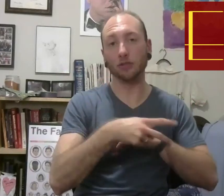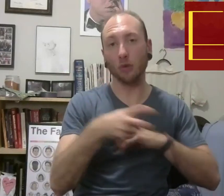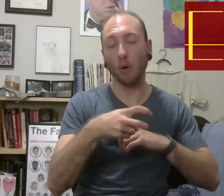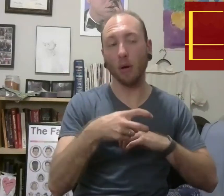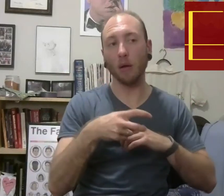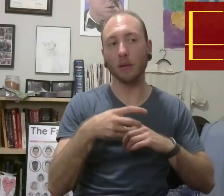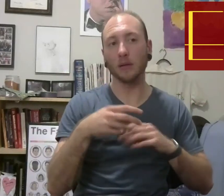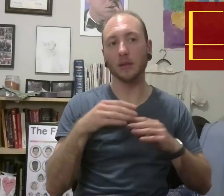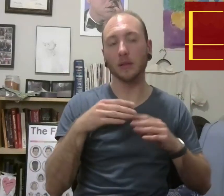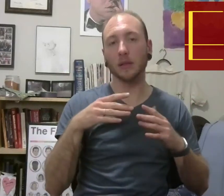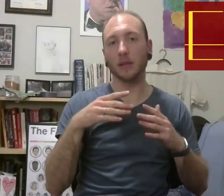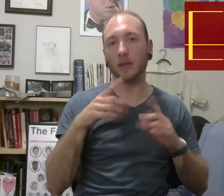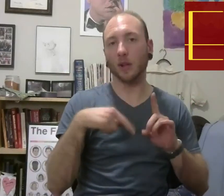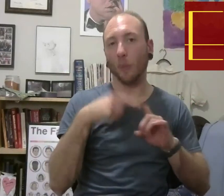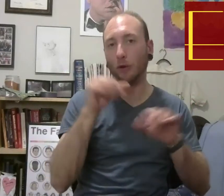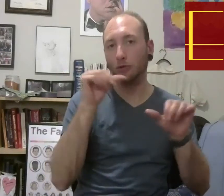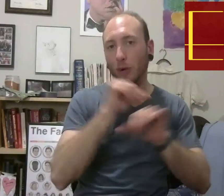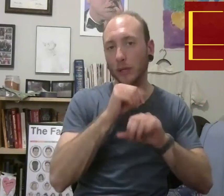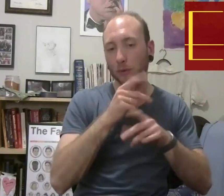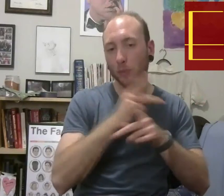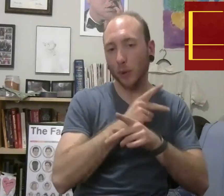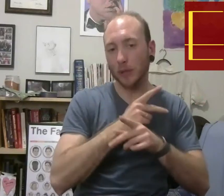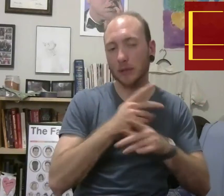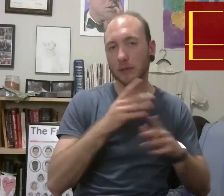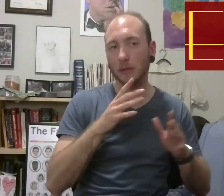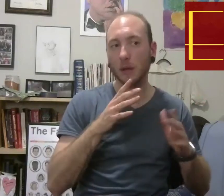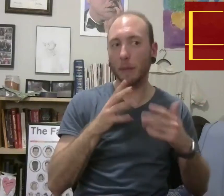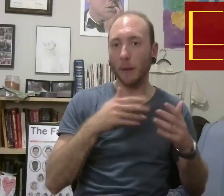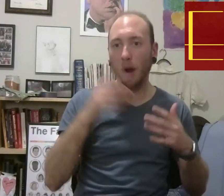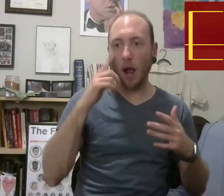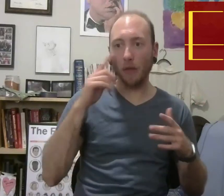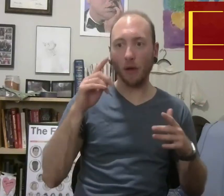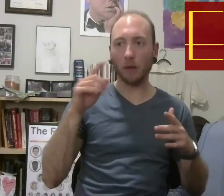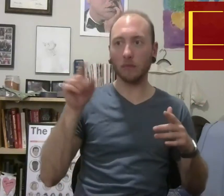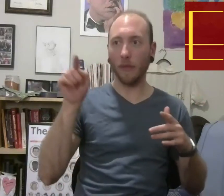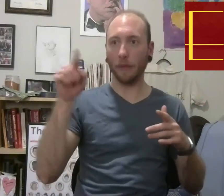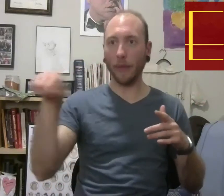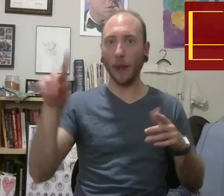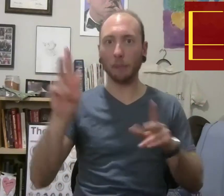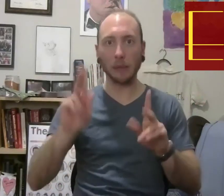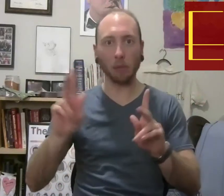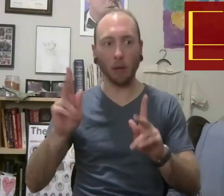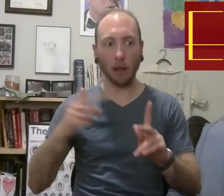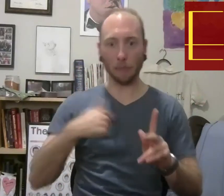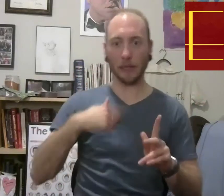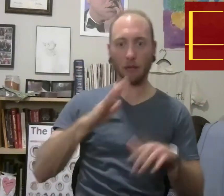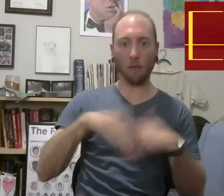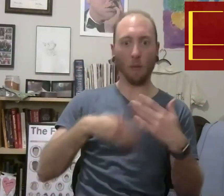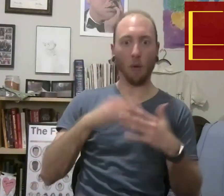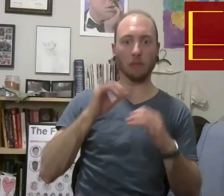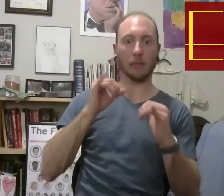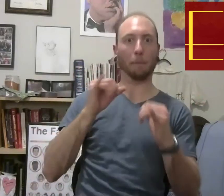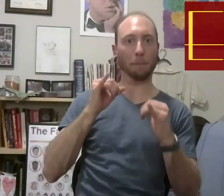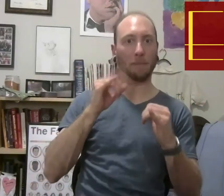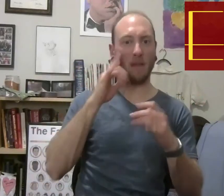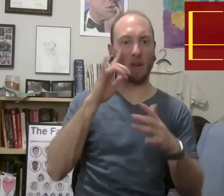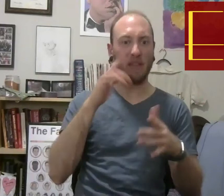drunk because it's like, a little more out of control. But so I just thought like that's how alcohol worked. And it wasn't